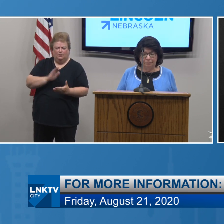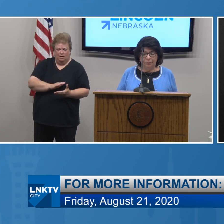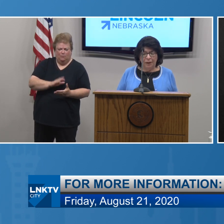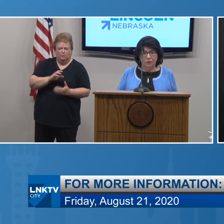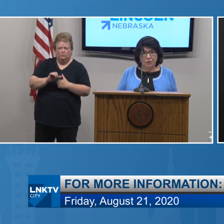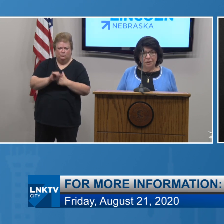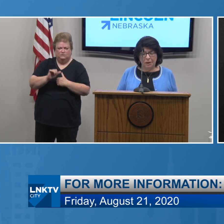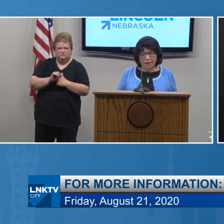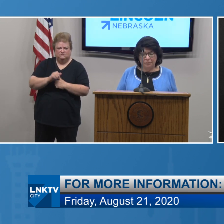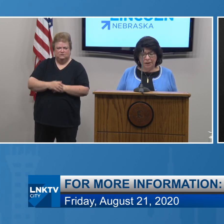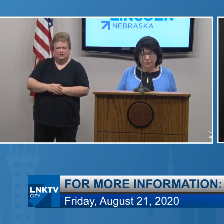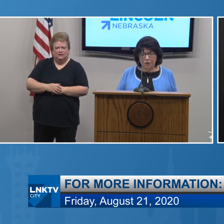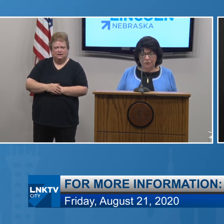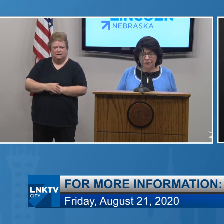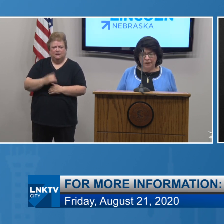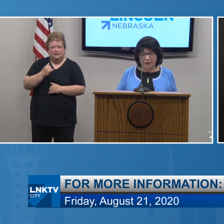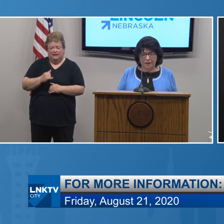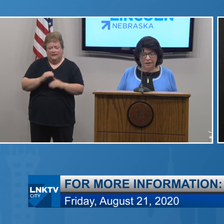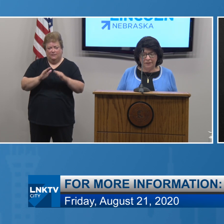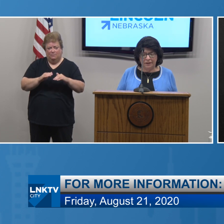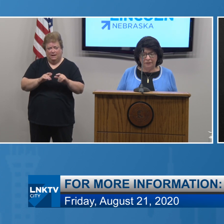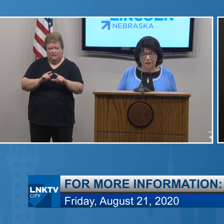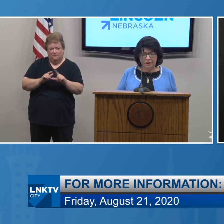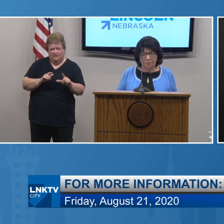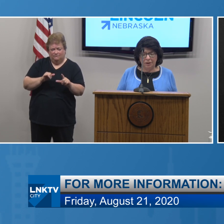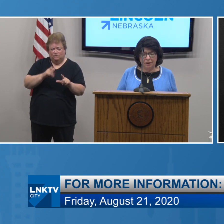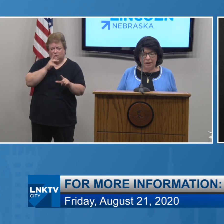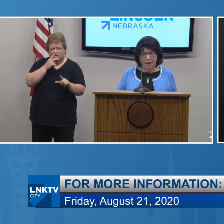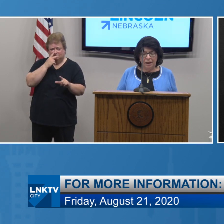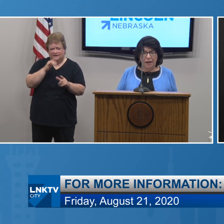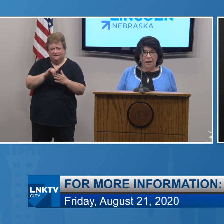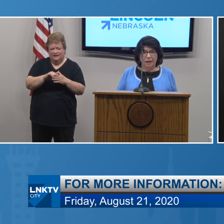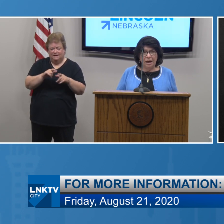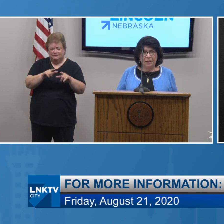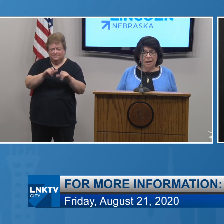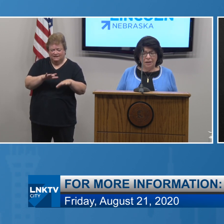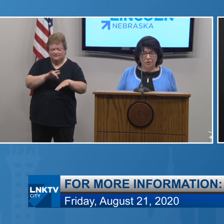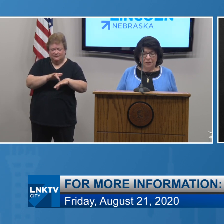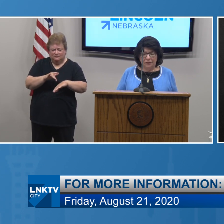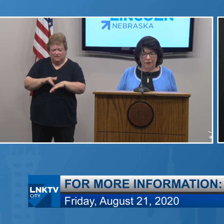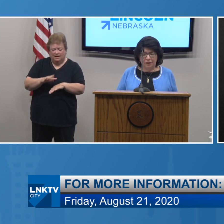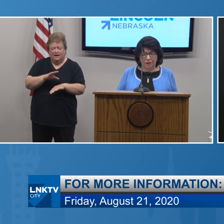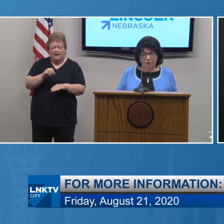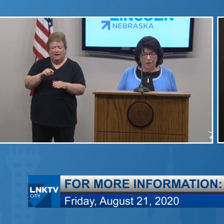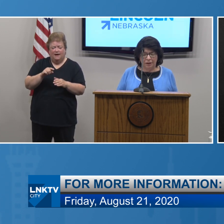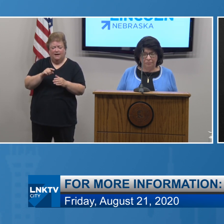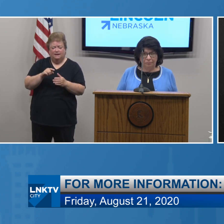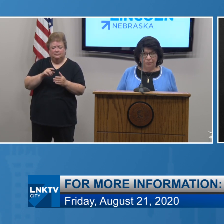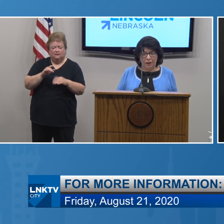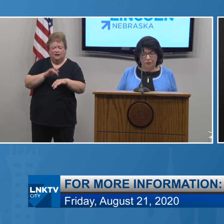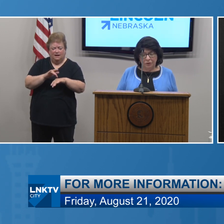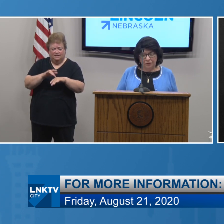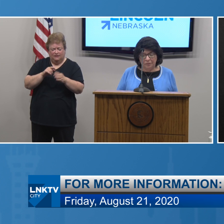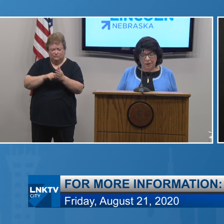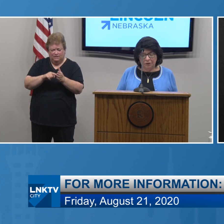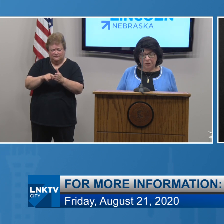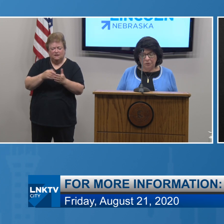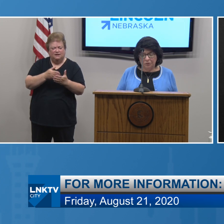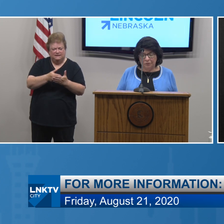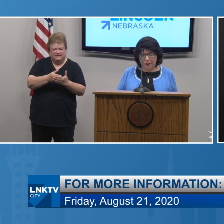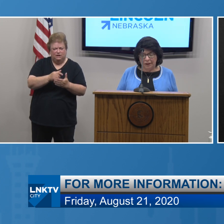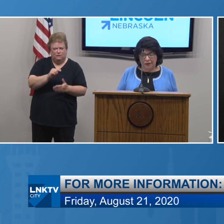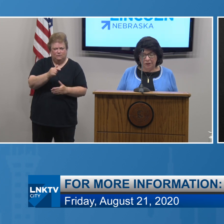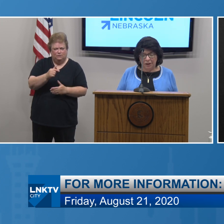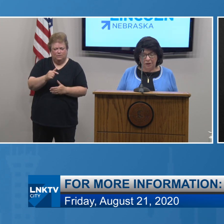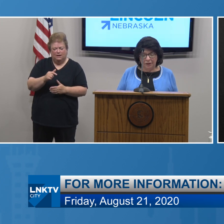risk. Toward the bottom left, you will see that testing availability and contact tracing are near green. Towards the middle, you